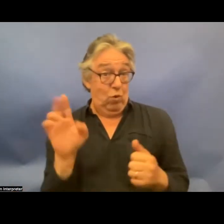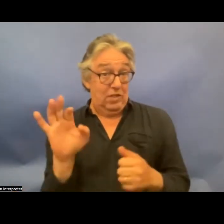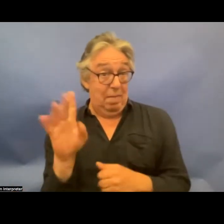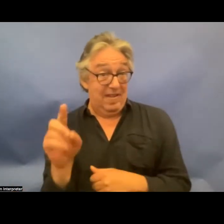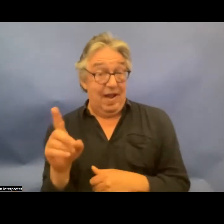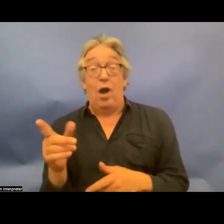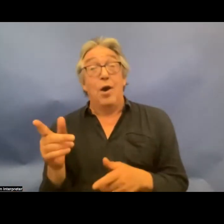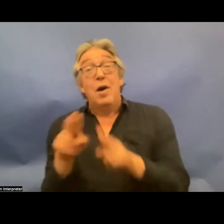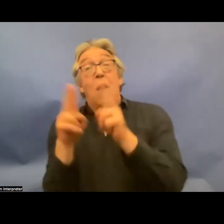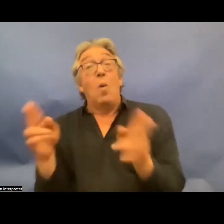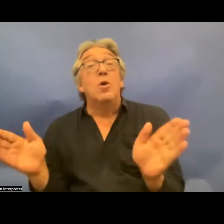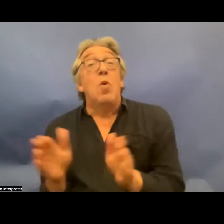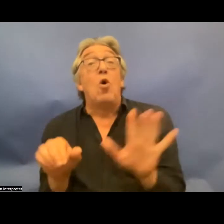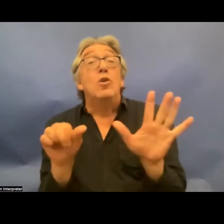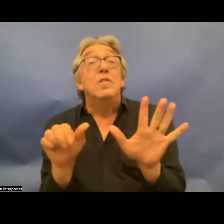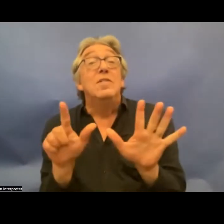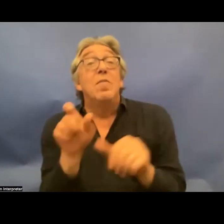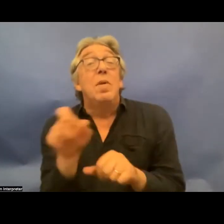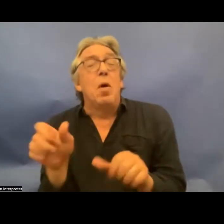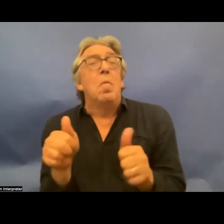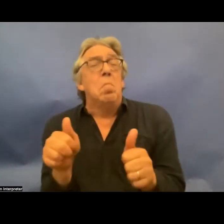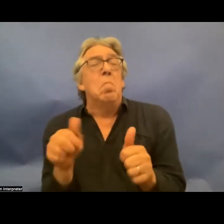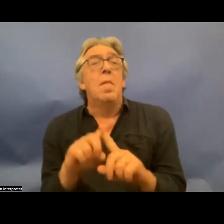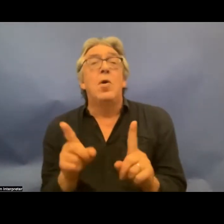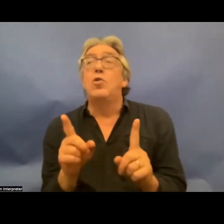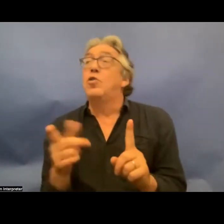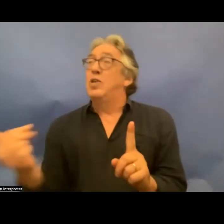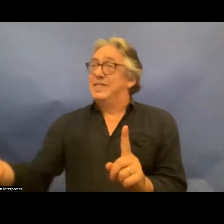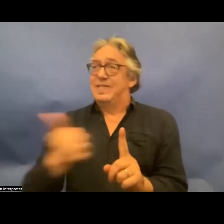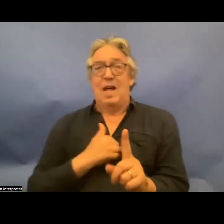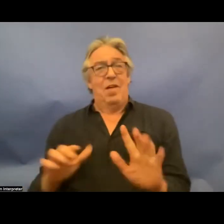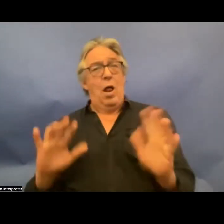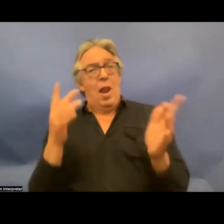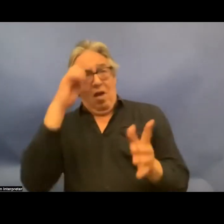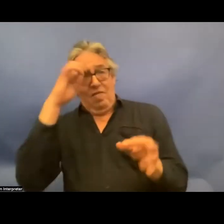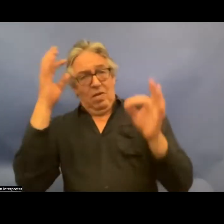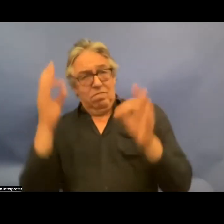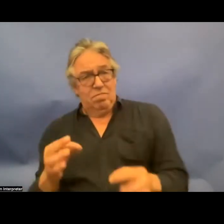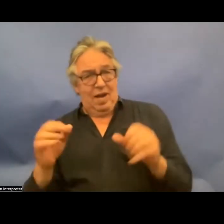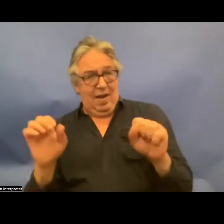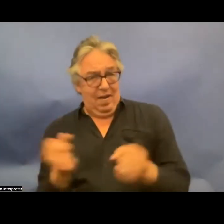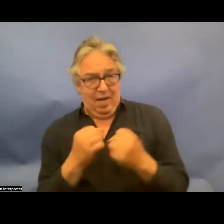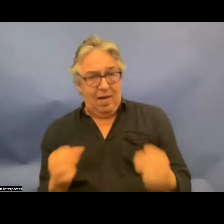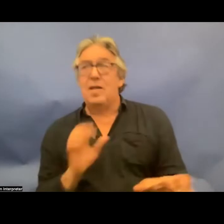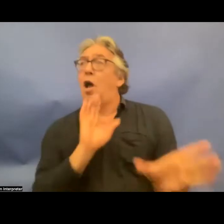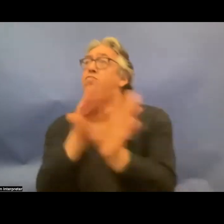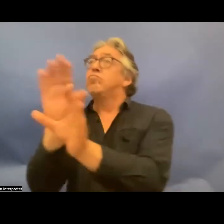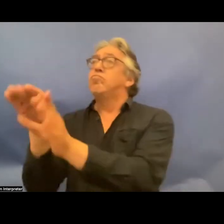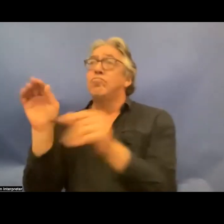people living there, if people don't have access to self-determination, full participation, they're not living